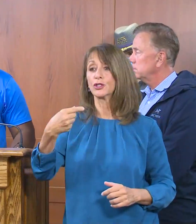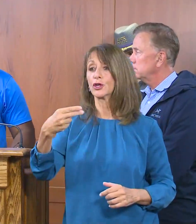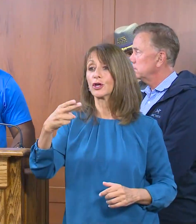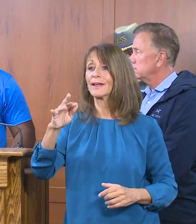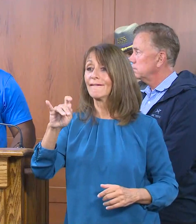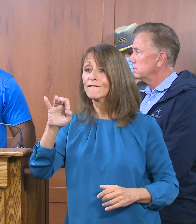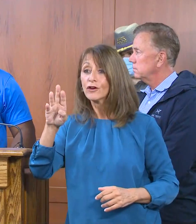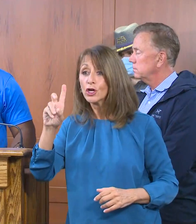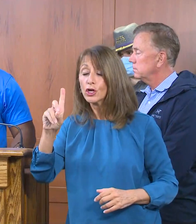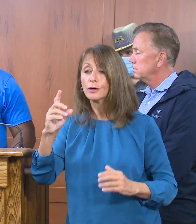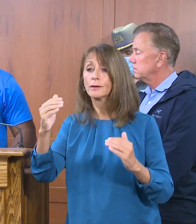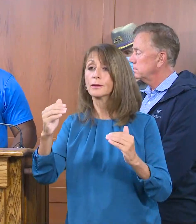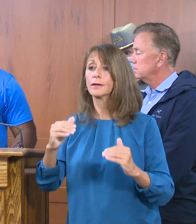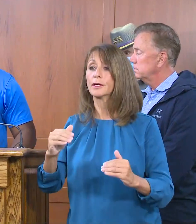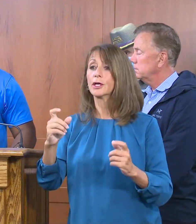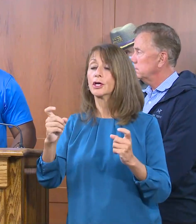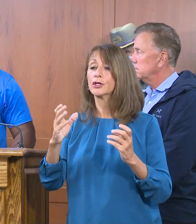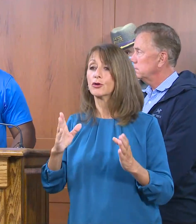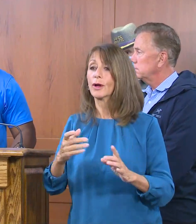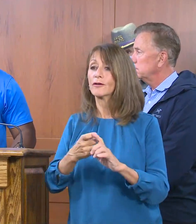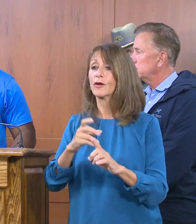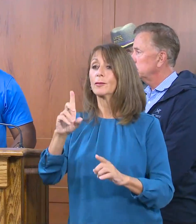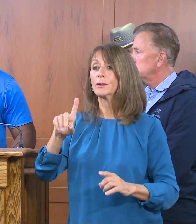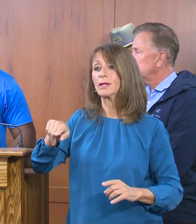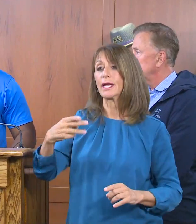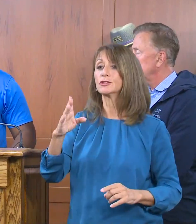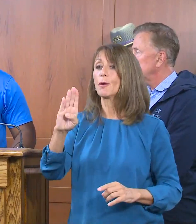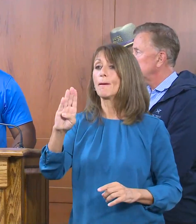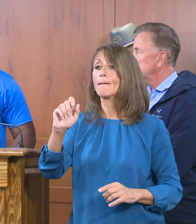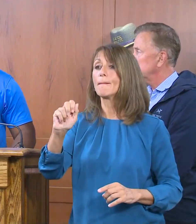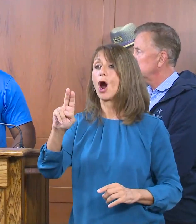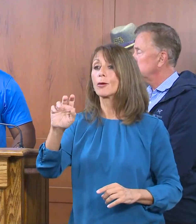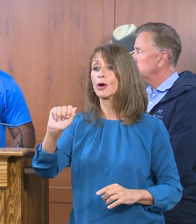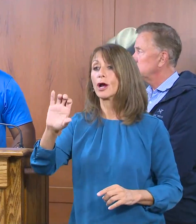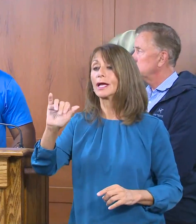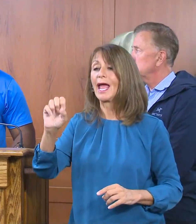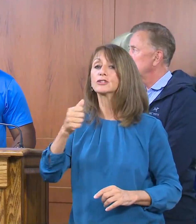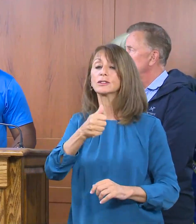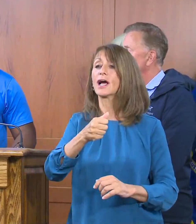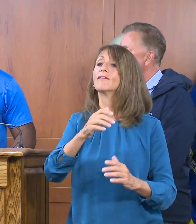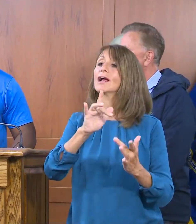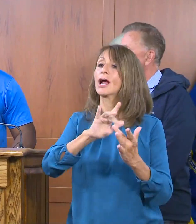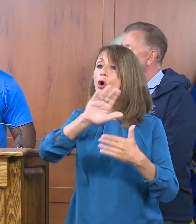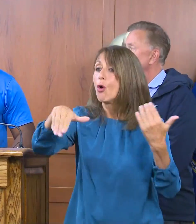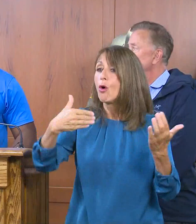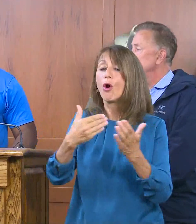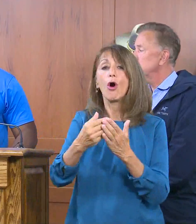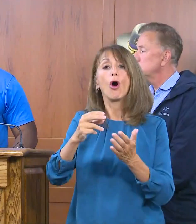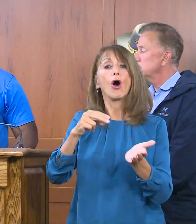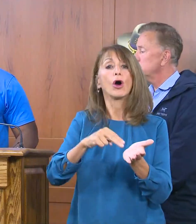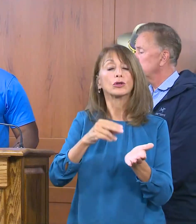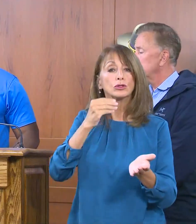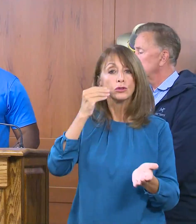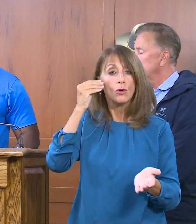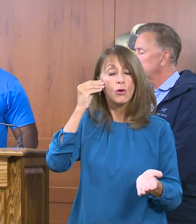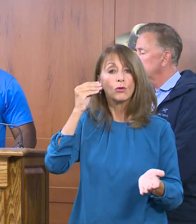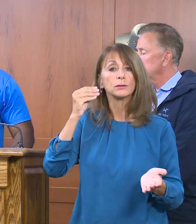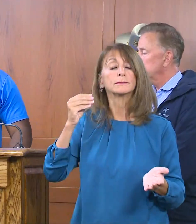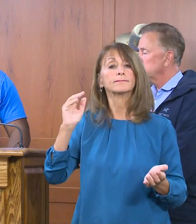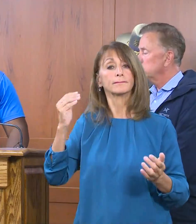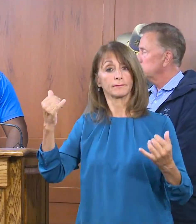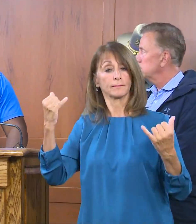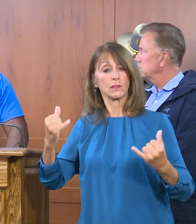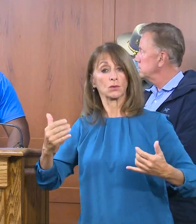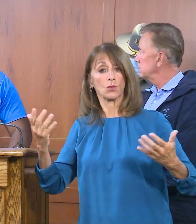as Director of DPH, Barbara Cass, have been in touch with all the nursing homes thoroughly. Currently, at this time,